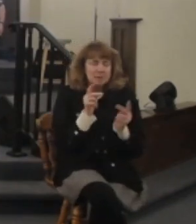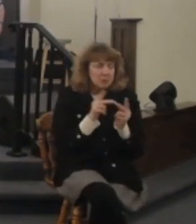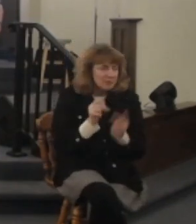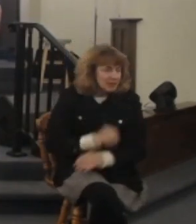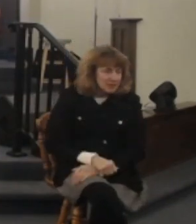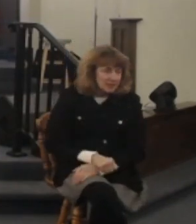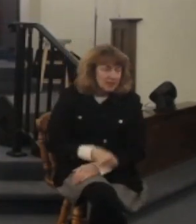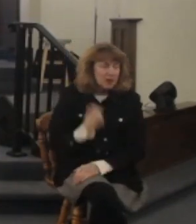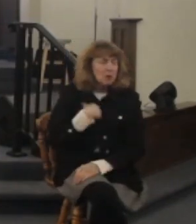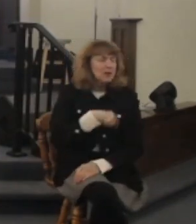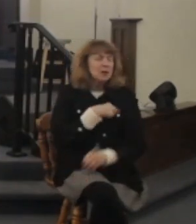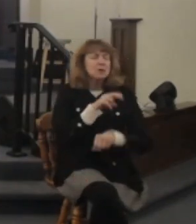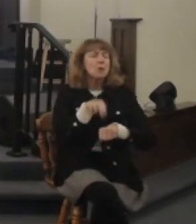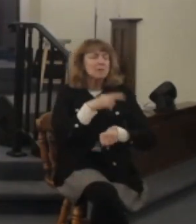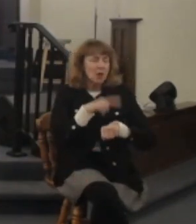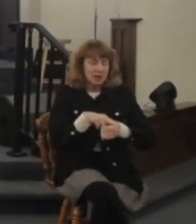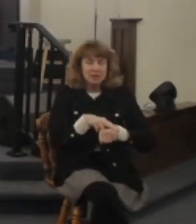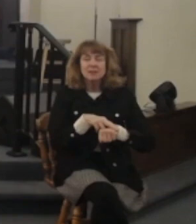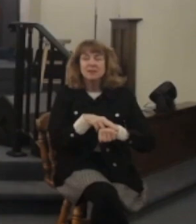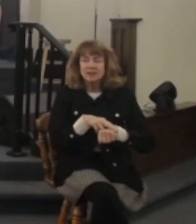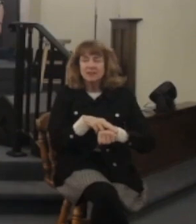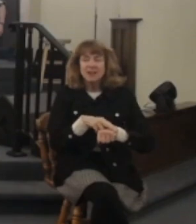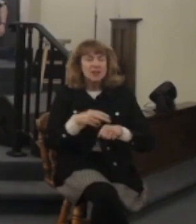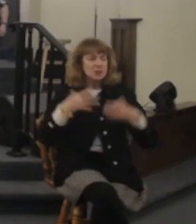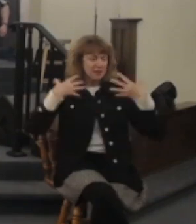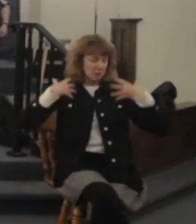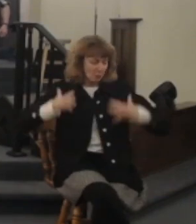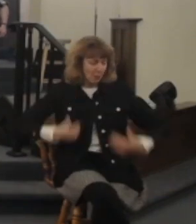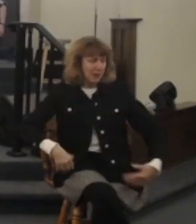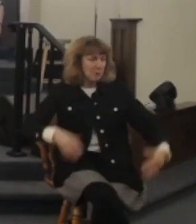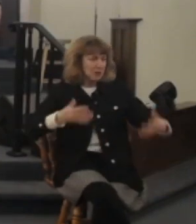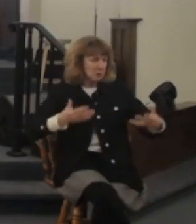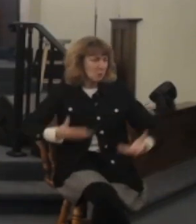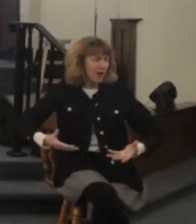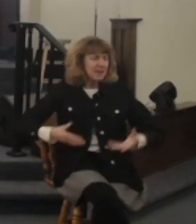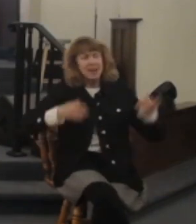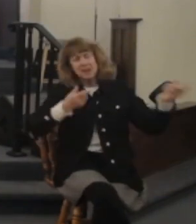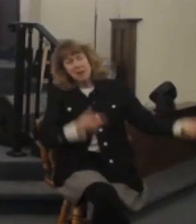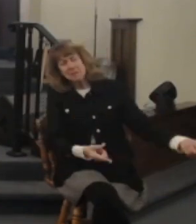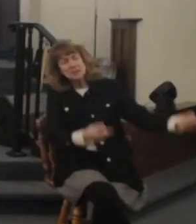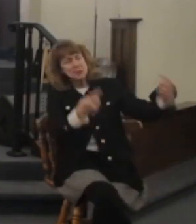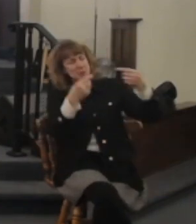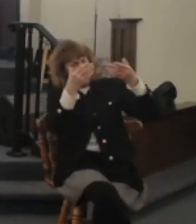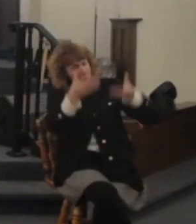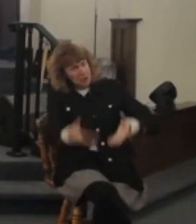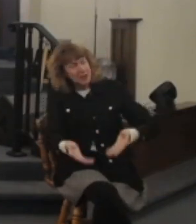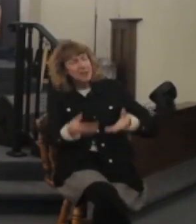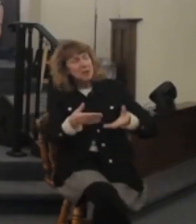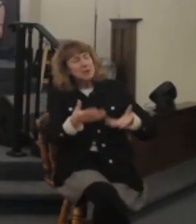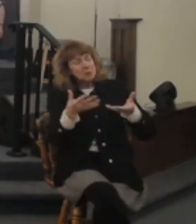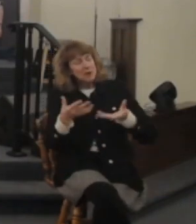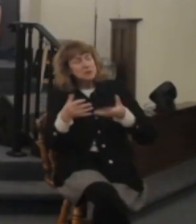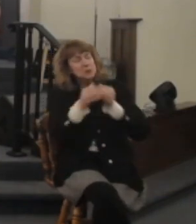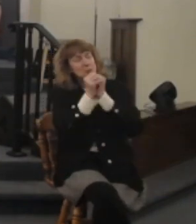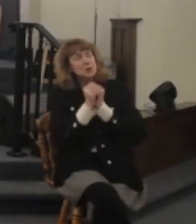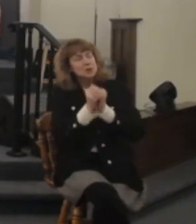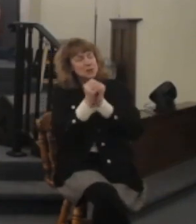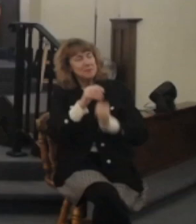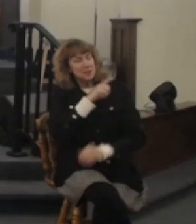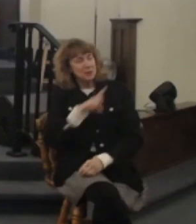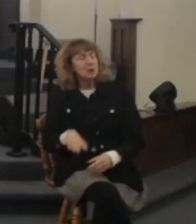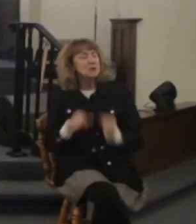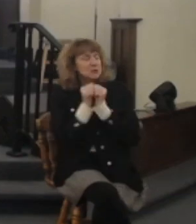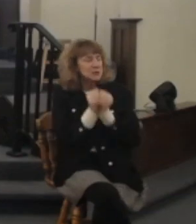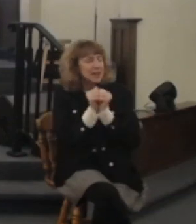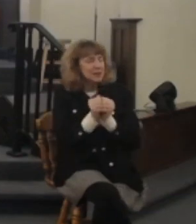normal people. You mean, you wear what you want, come as you are, and you just come to worship the Lord and